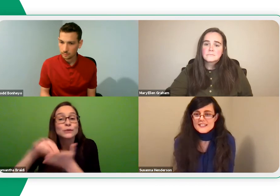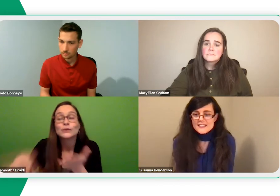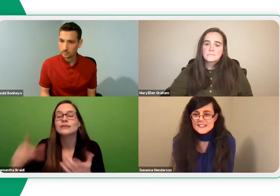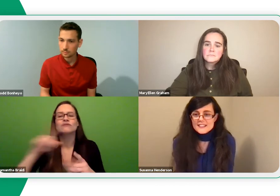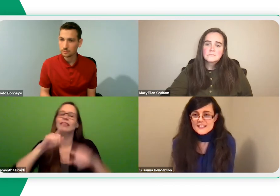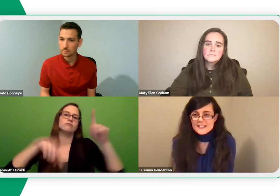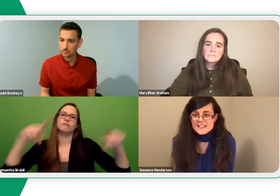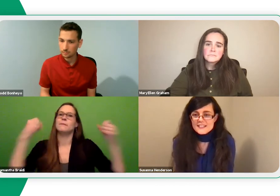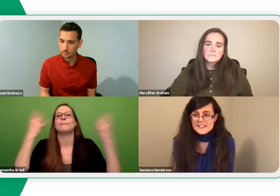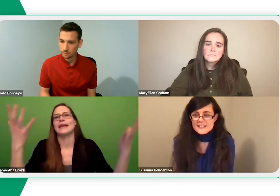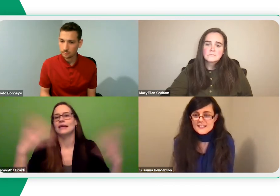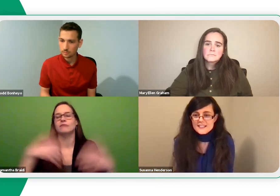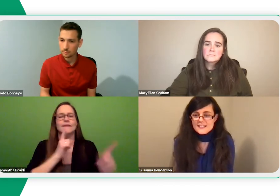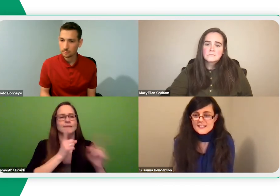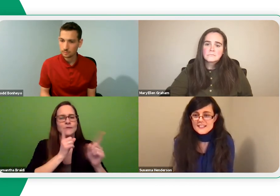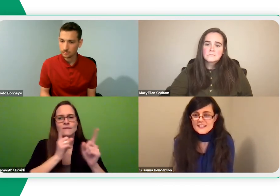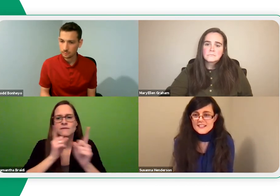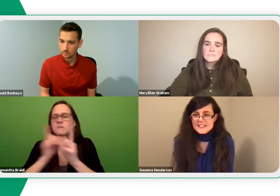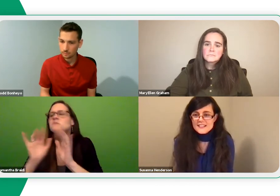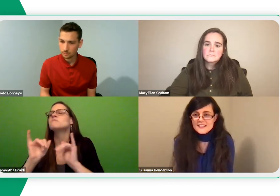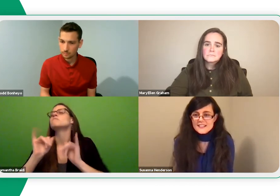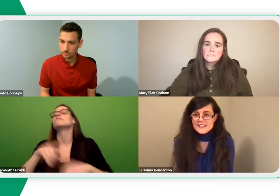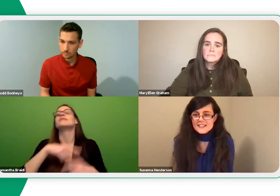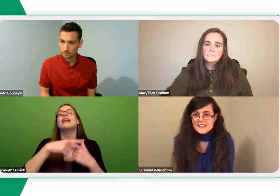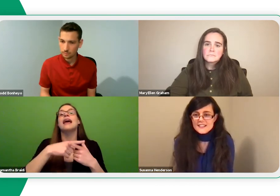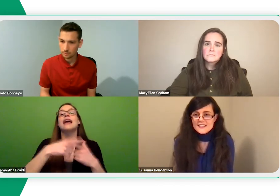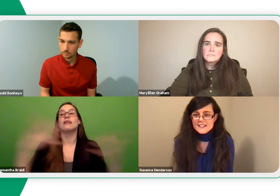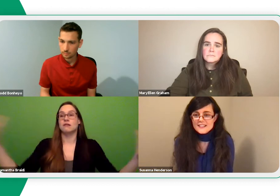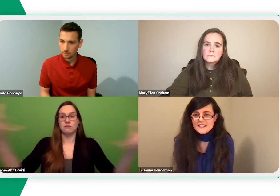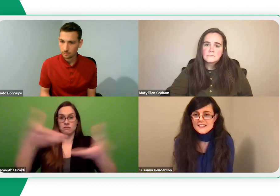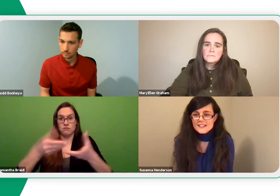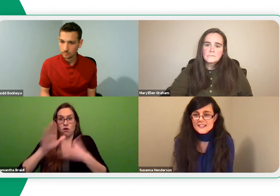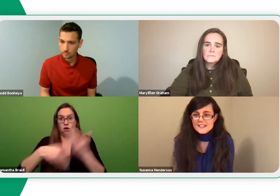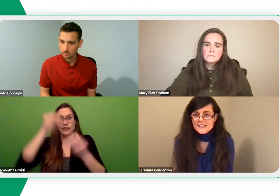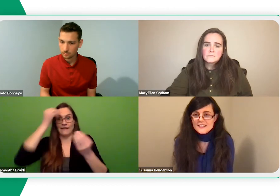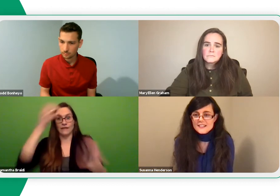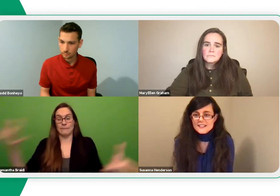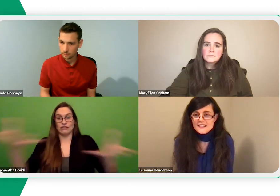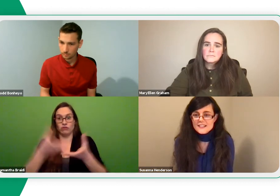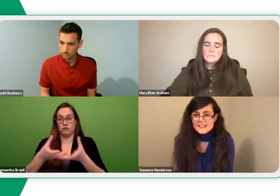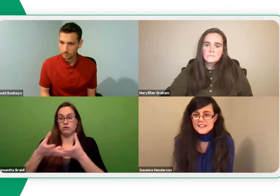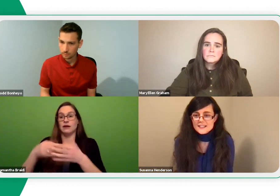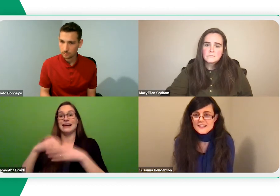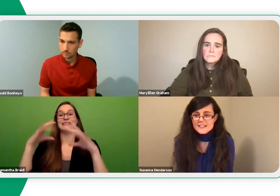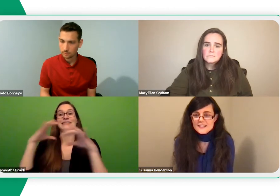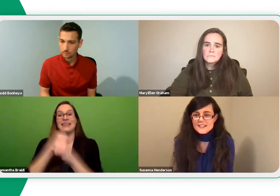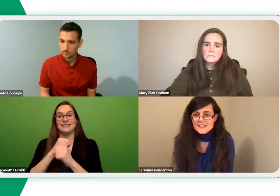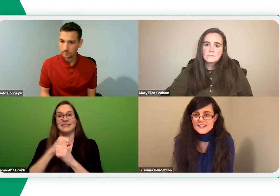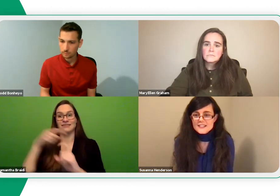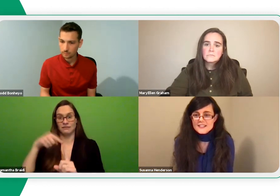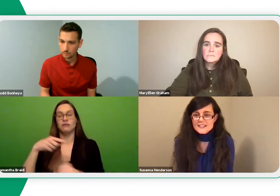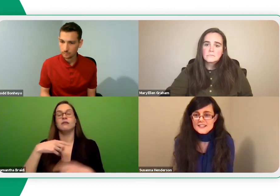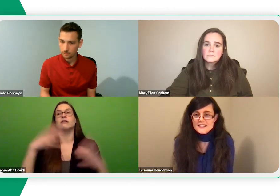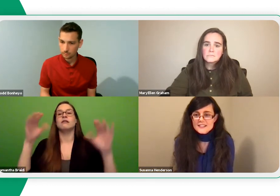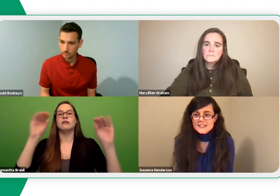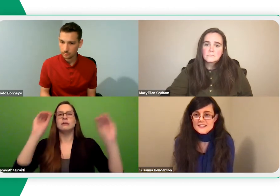students and parents of former students, really across the board. There are a lot of stakeholders in this design program. We